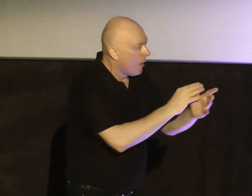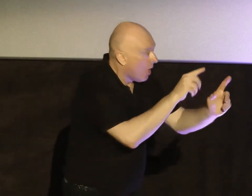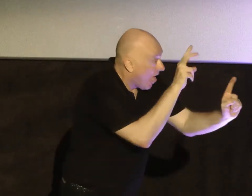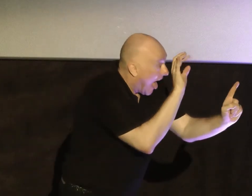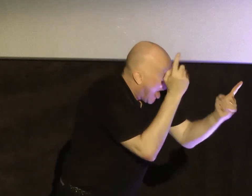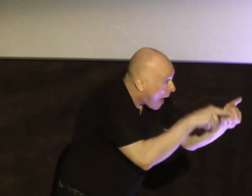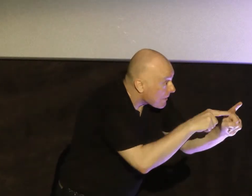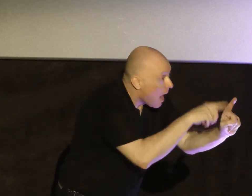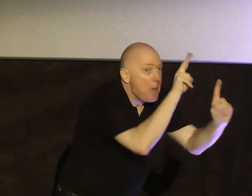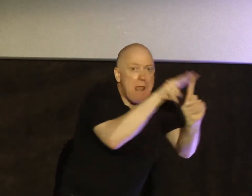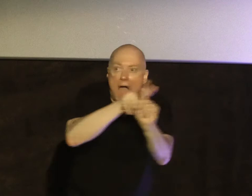to all people.